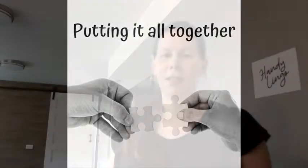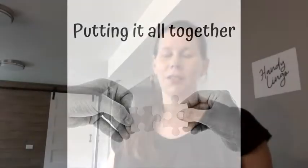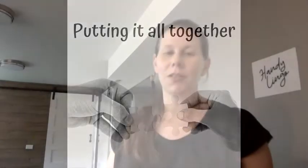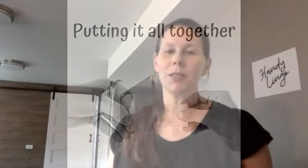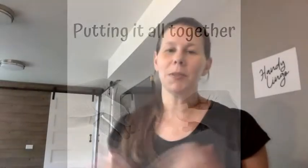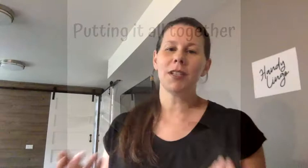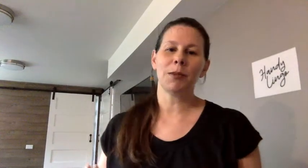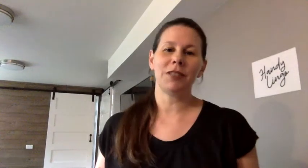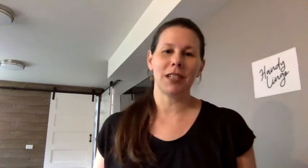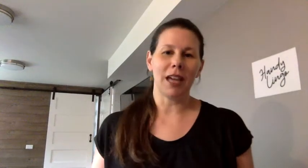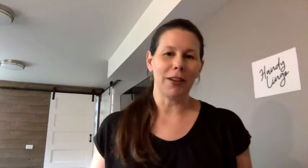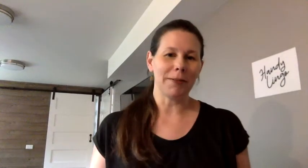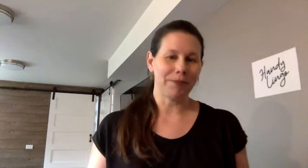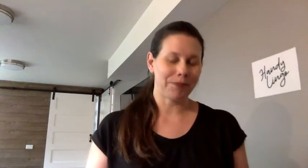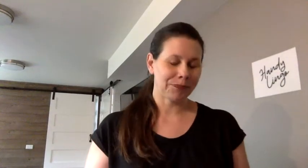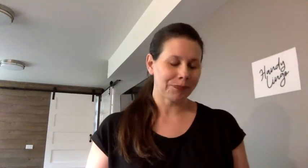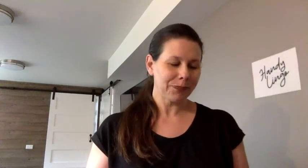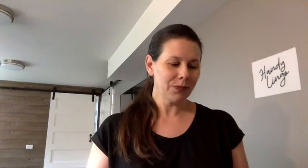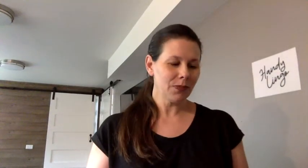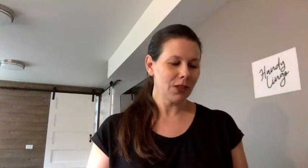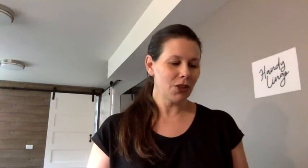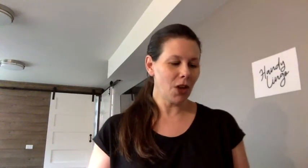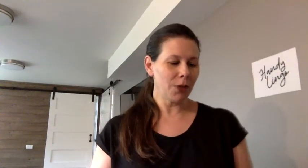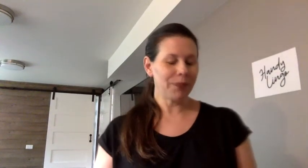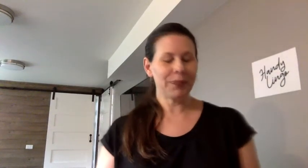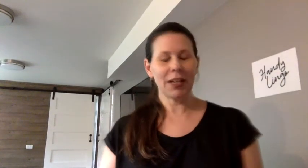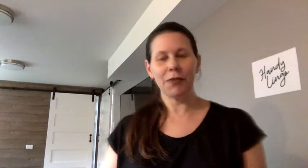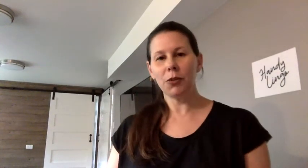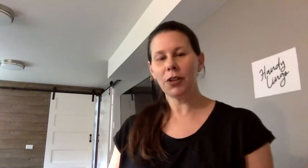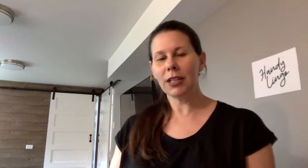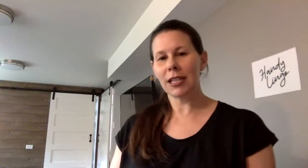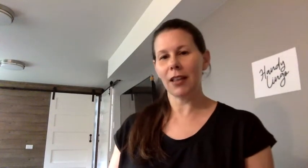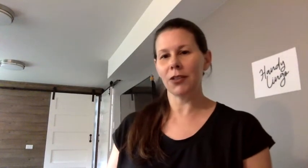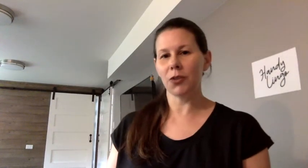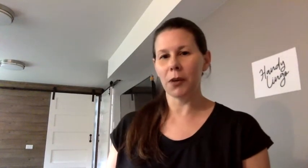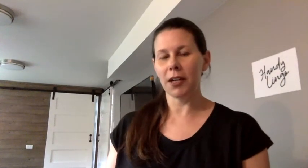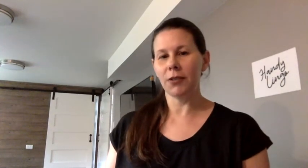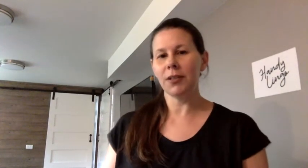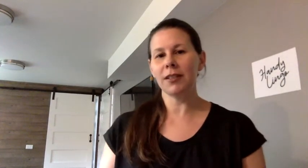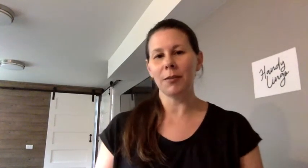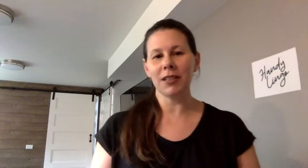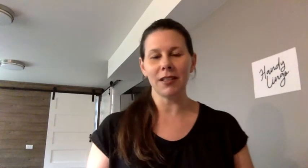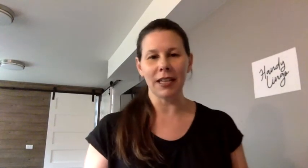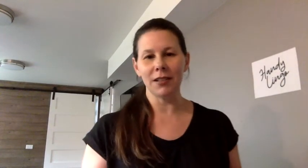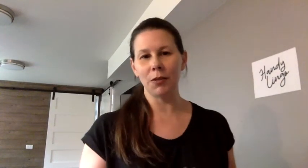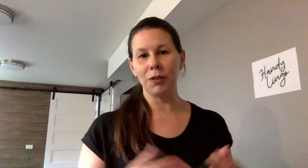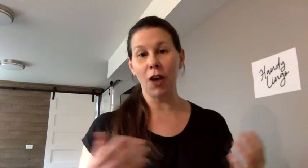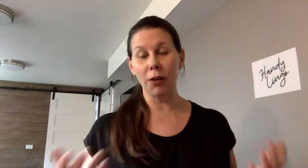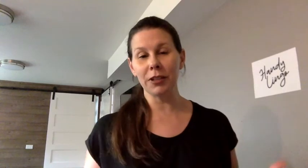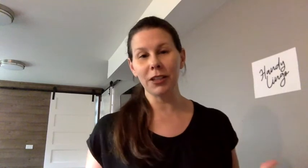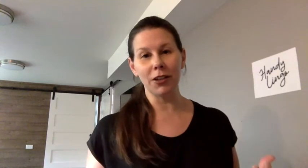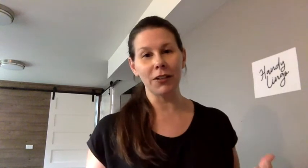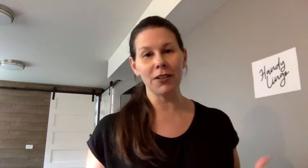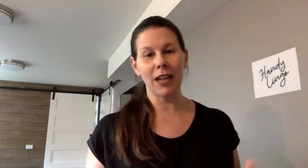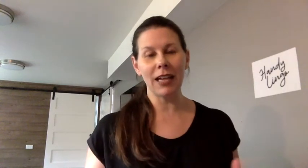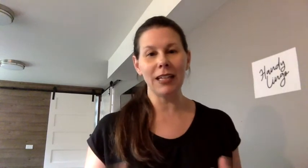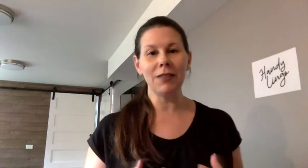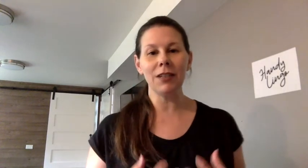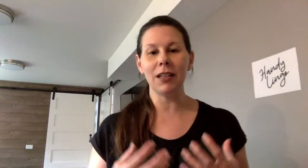So let's put some of it together. So if you were going to tell a story using some of the signs that we've already learned, and even in